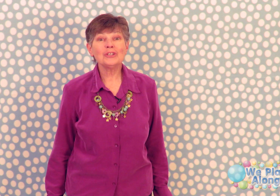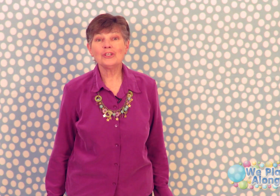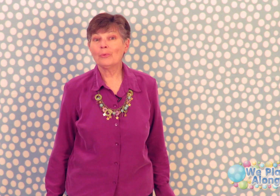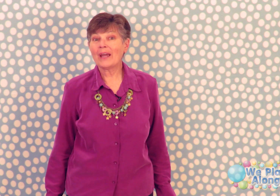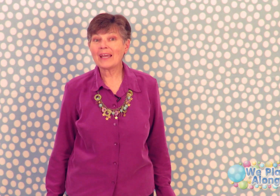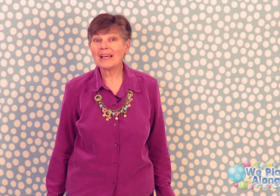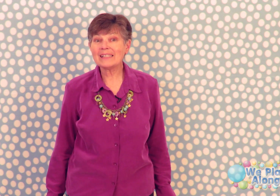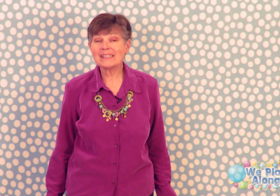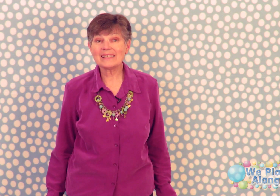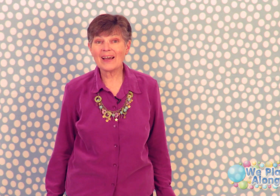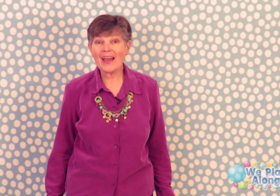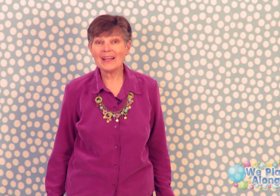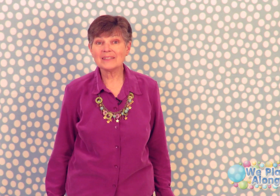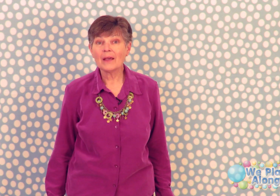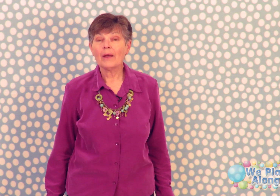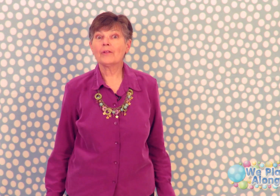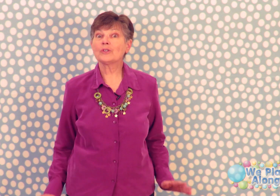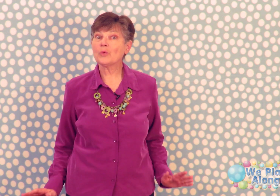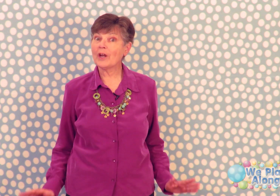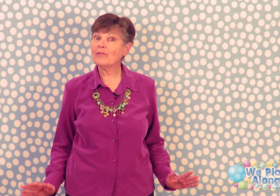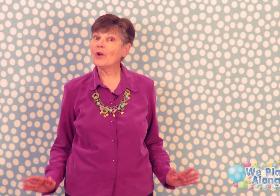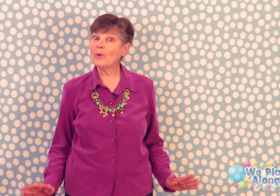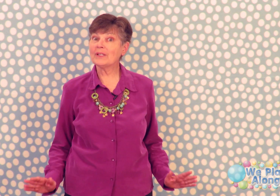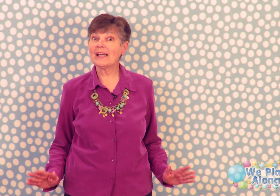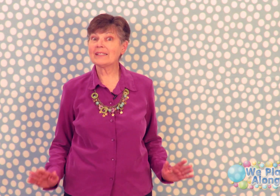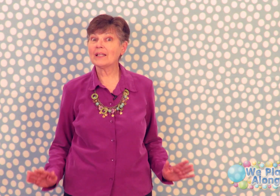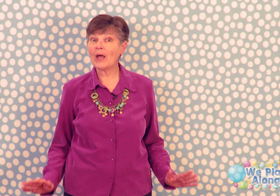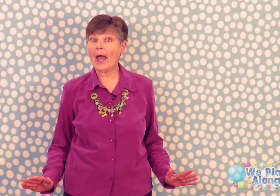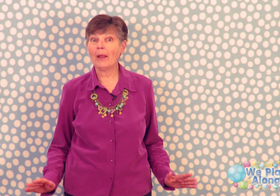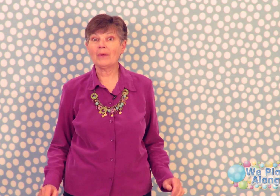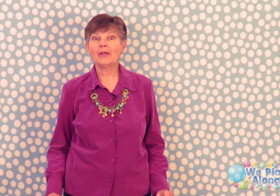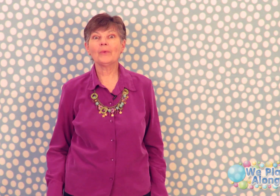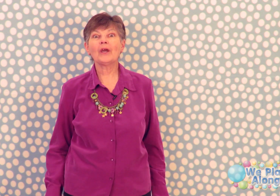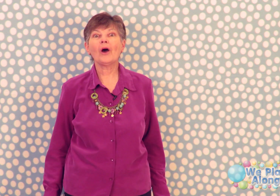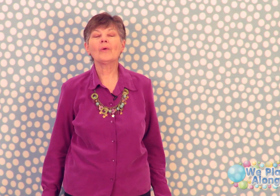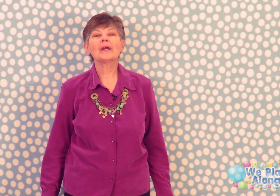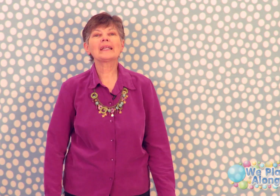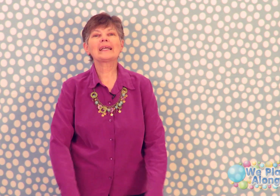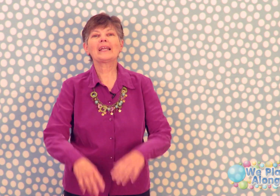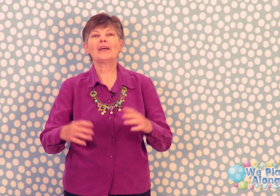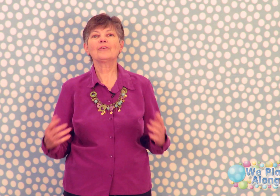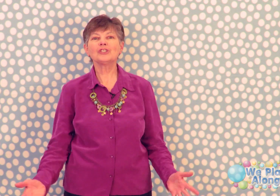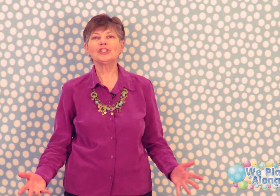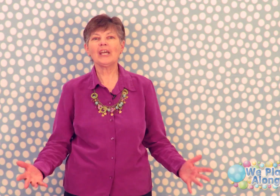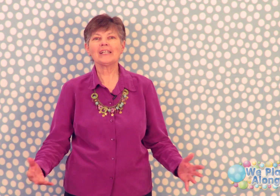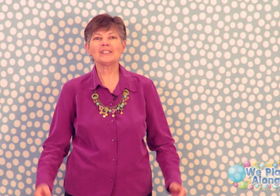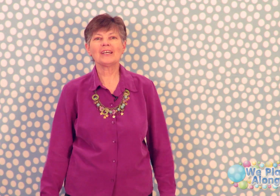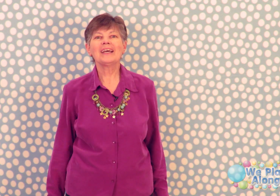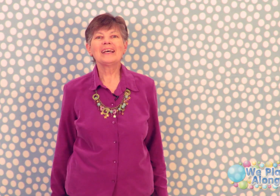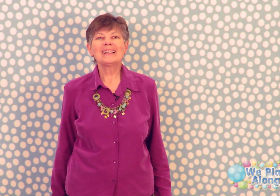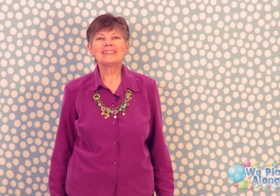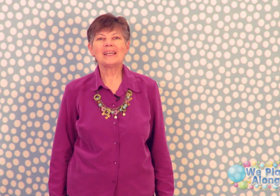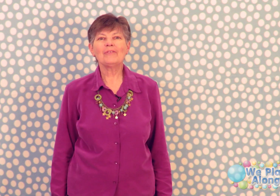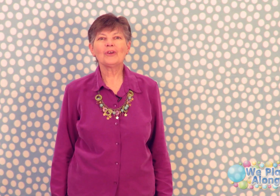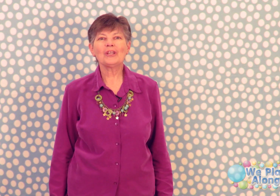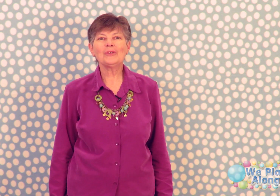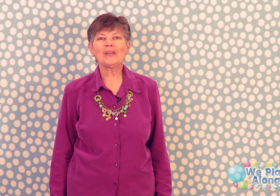Do you recognize the signs? Oh, there's 24 words. That's a lot, but here we go. I get another chance to see if you can do